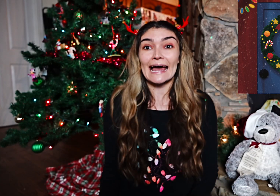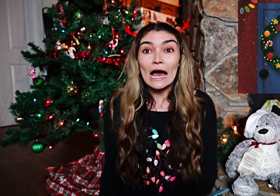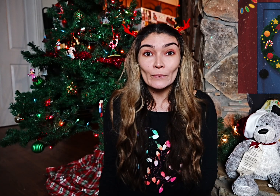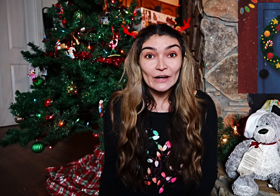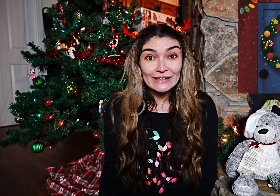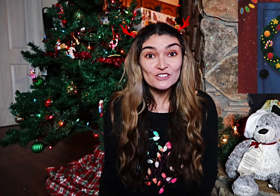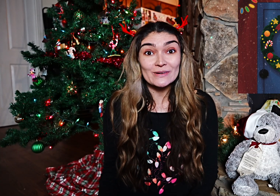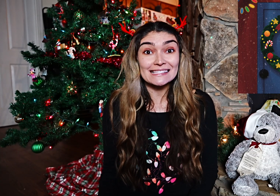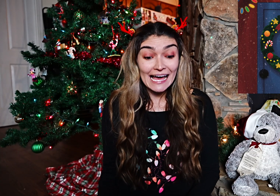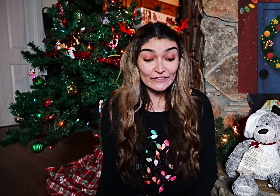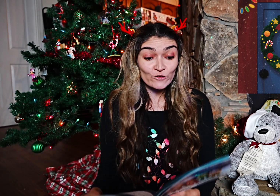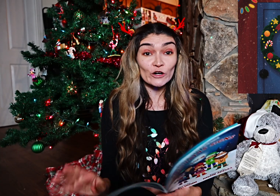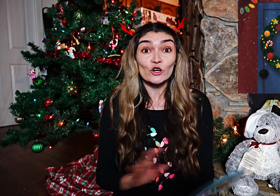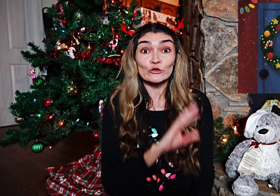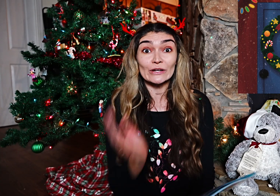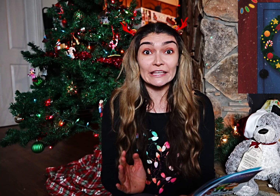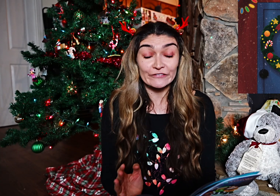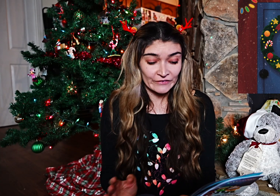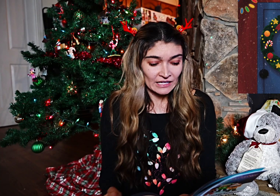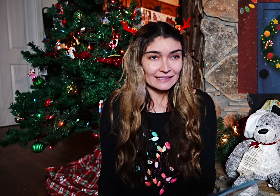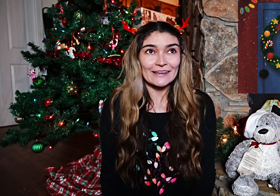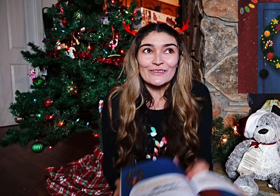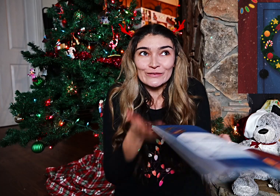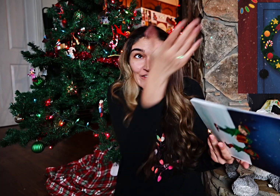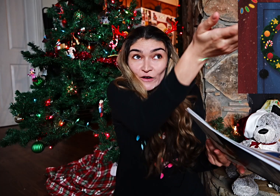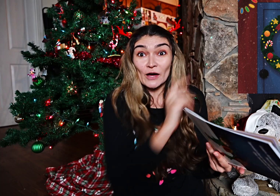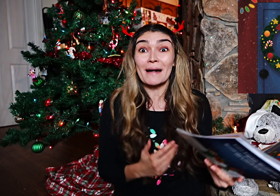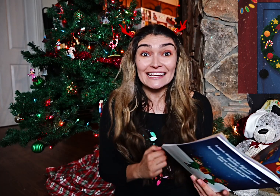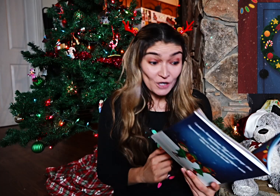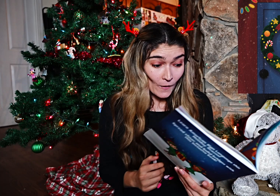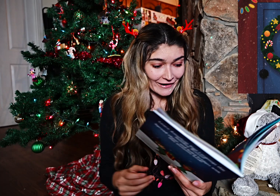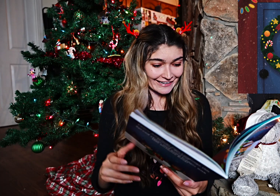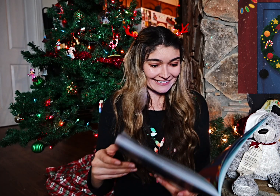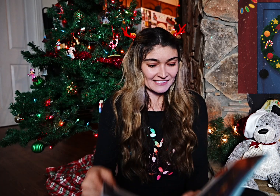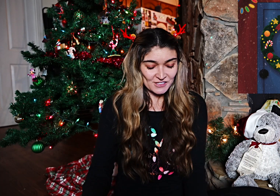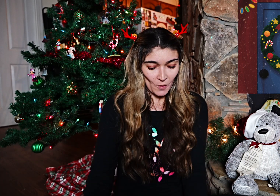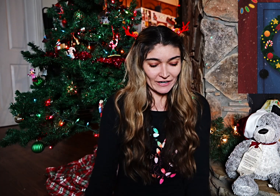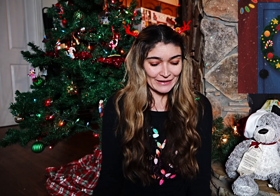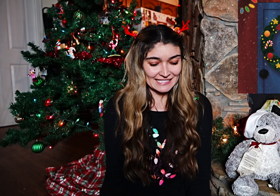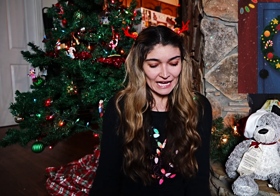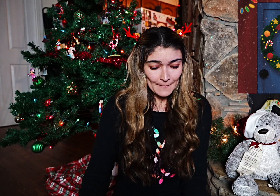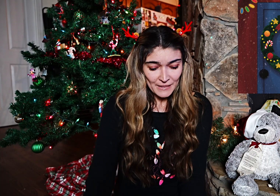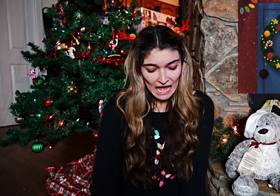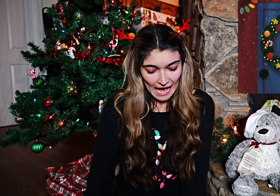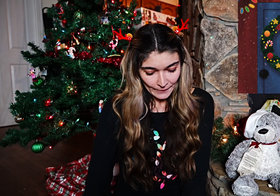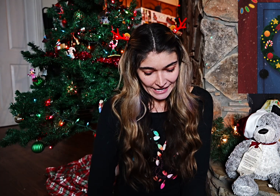Now we're going to do a sign for wreath, like the wreath on my door. So we're going to cup our